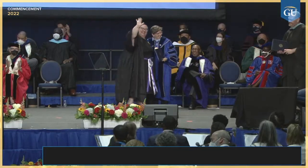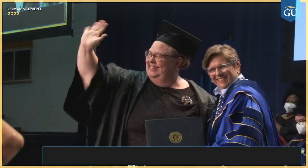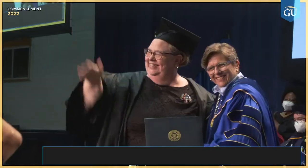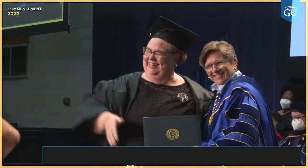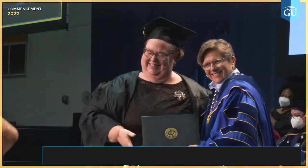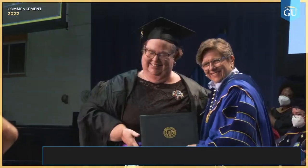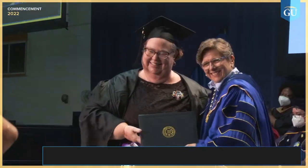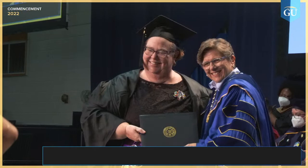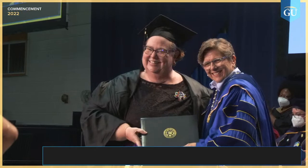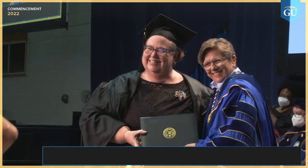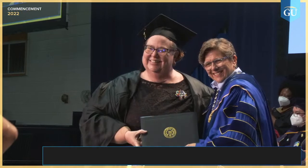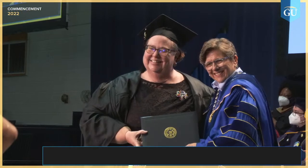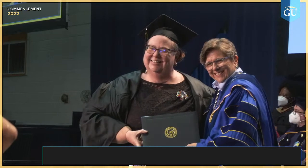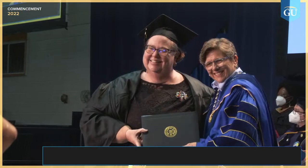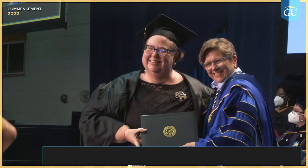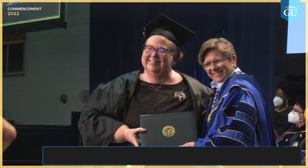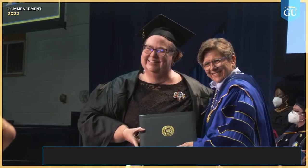I used to say that.